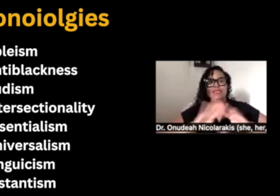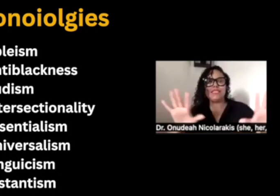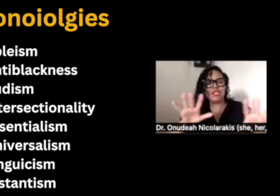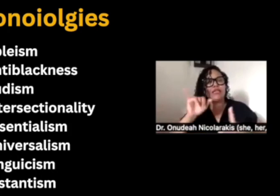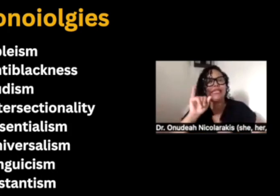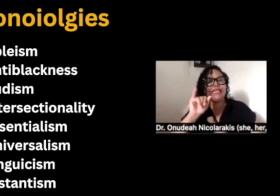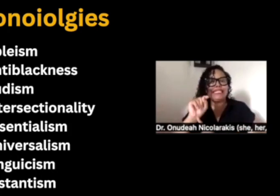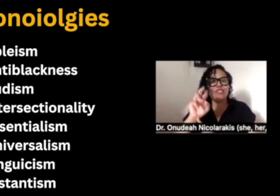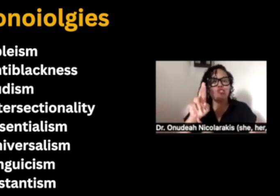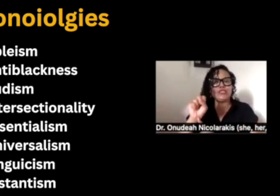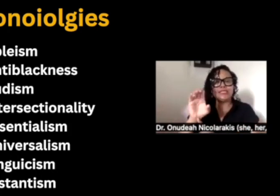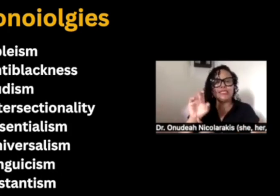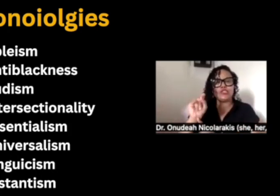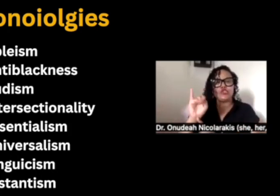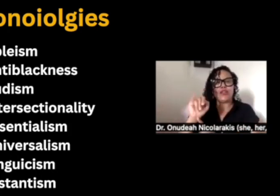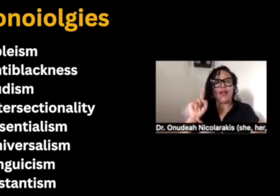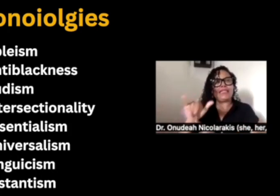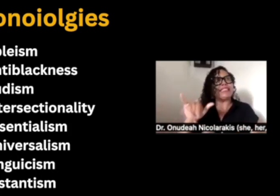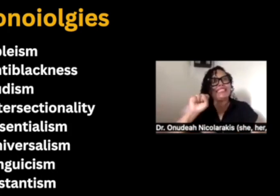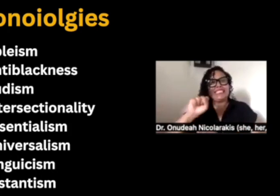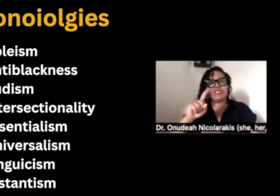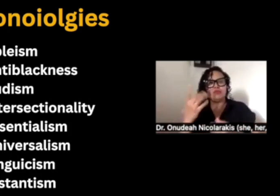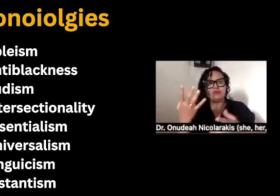different ways, but I want to make sure that